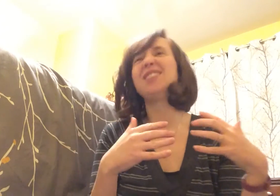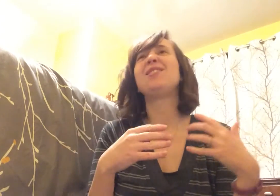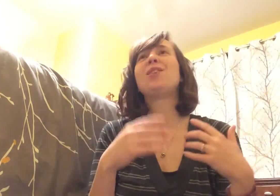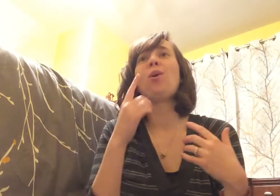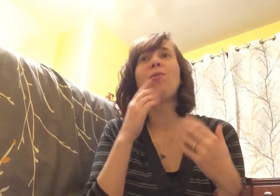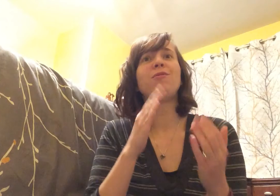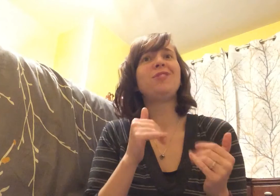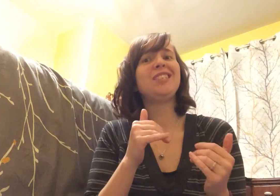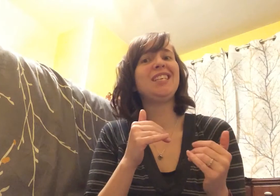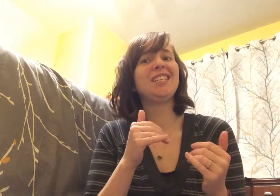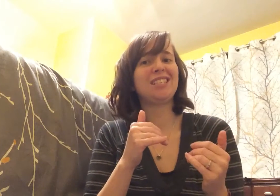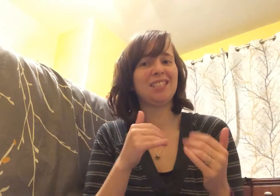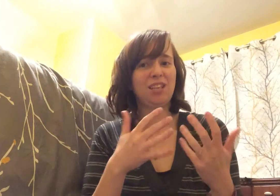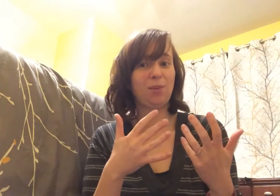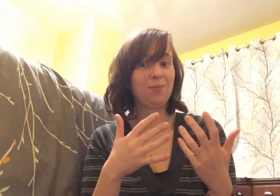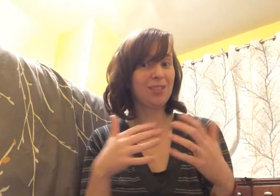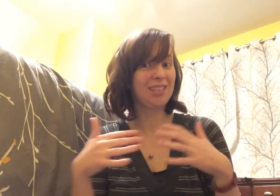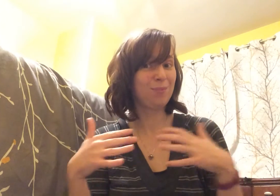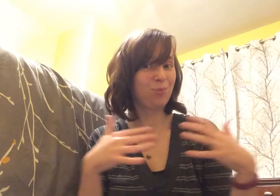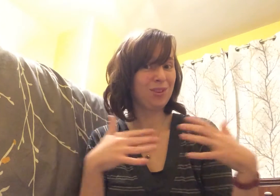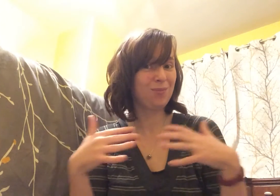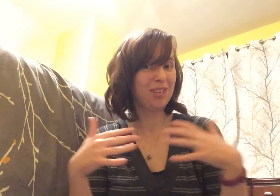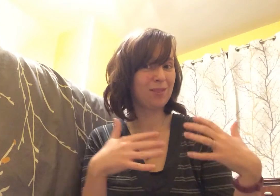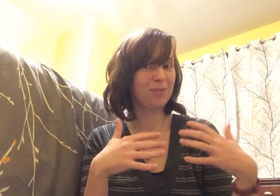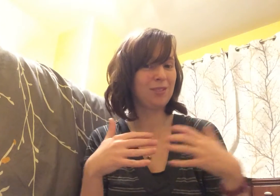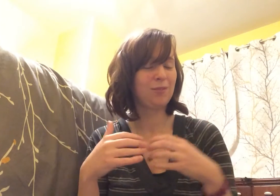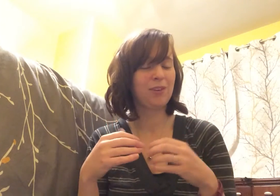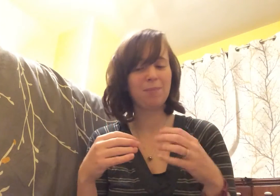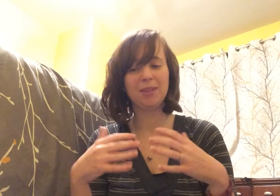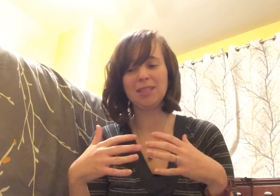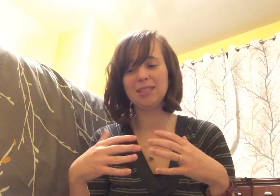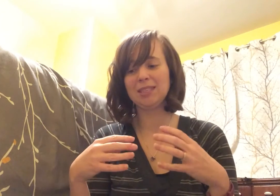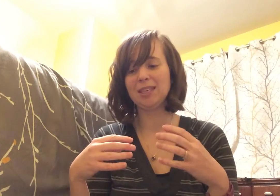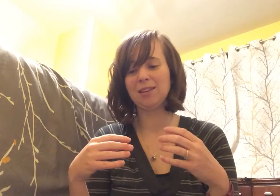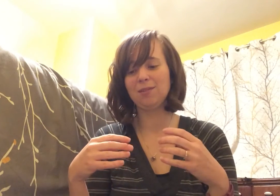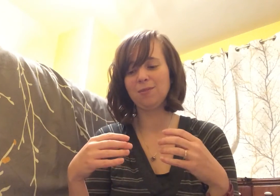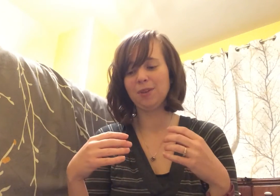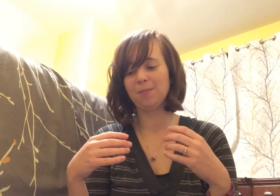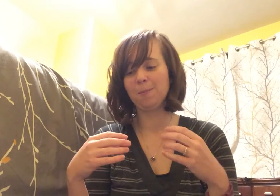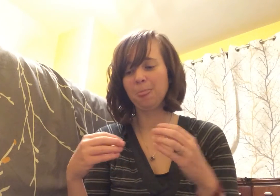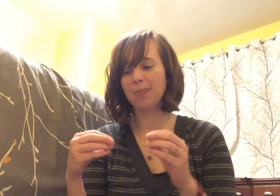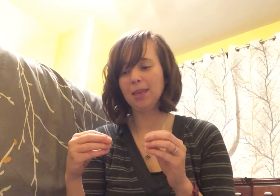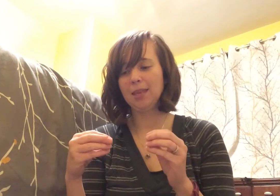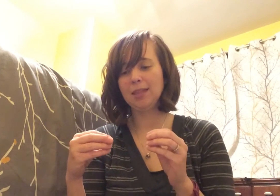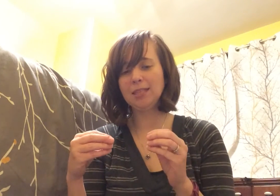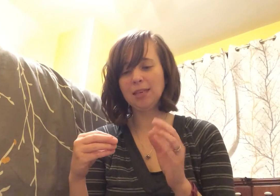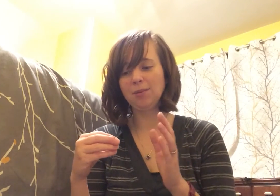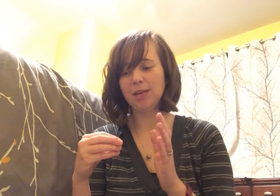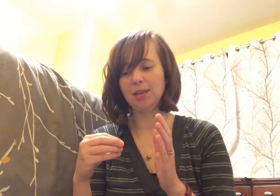and hopefully it didn't come to that point when it comes to a fight, but this is kind of, this sign right